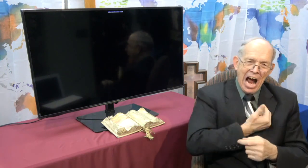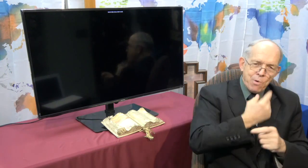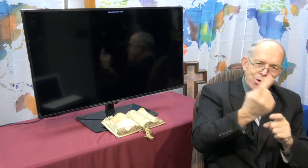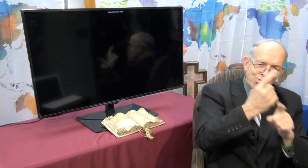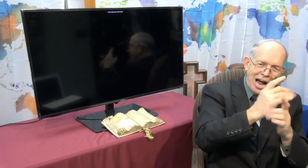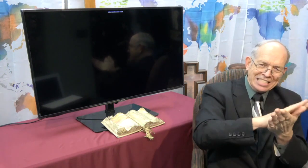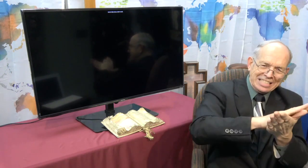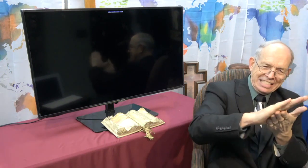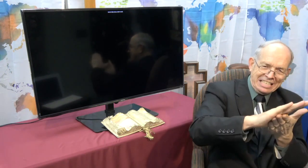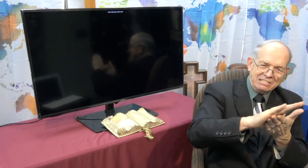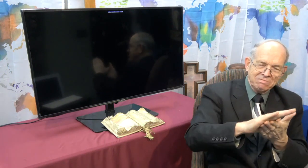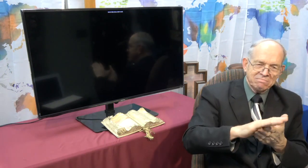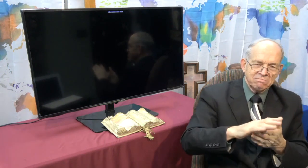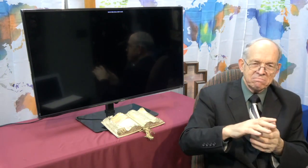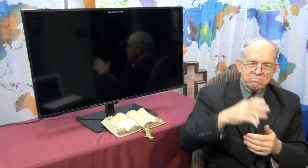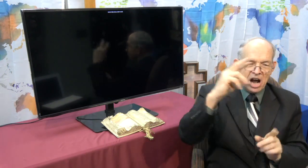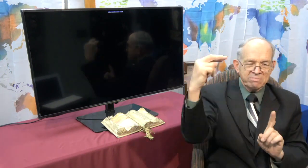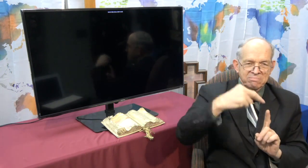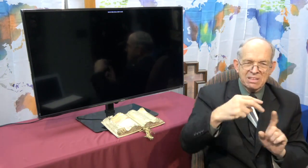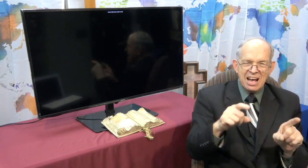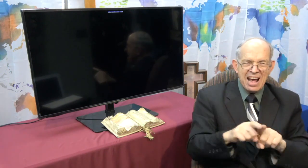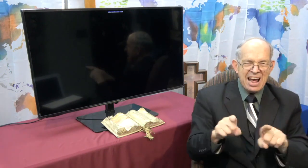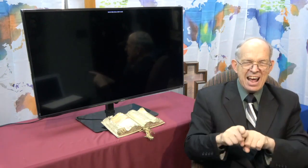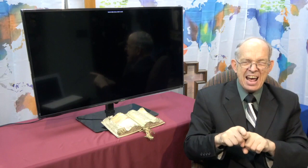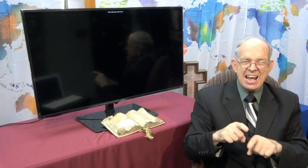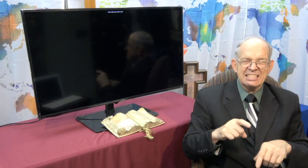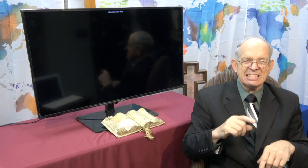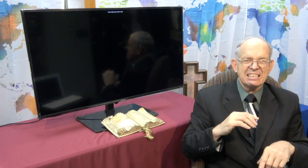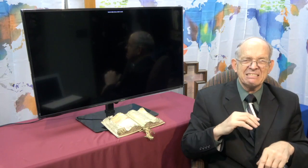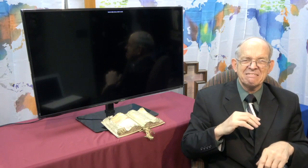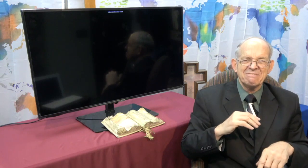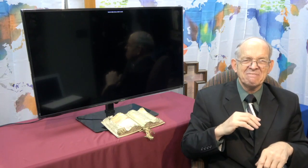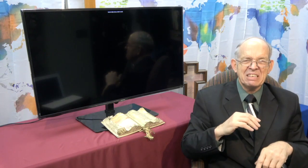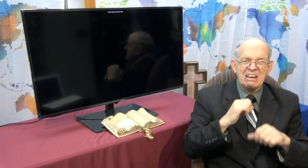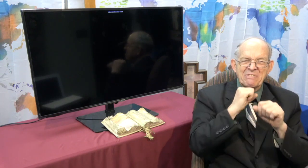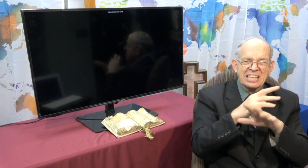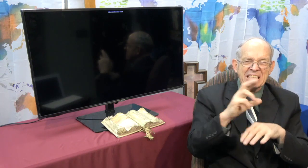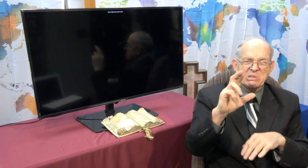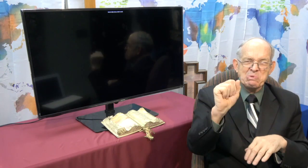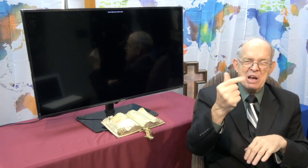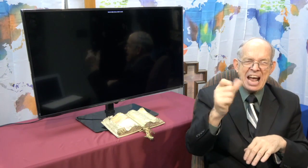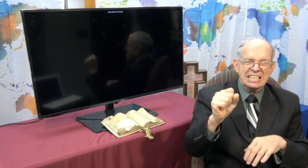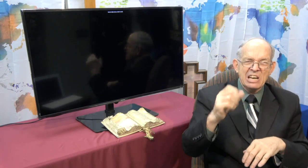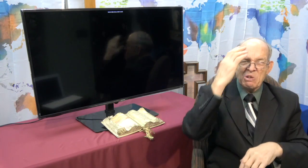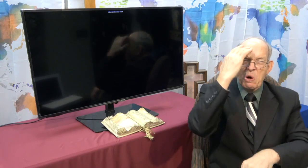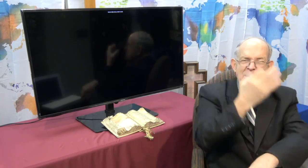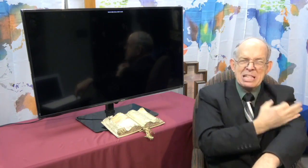Our righteousness. God is filthy way. No